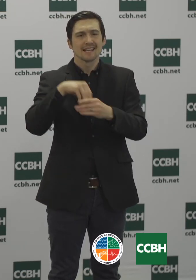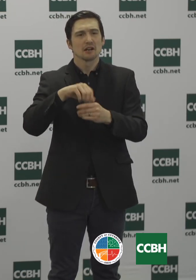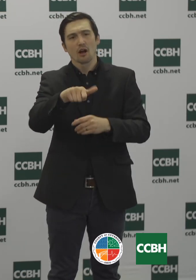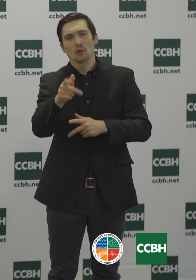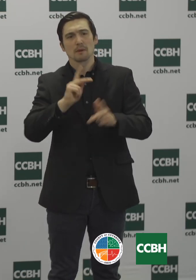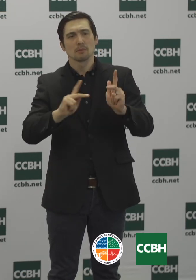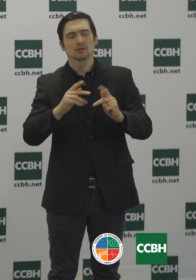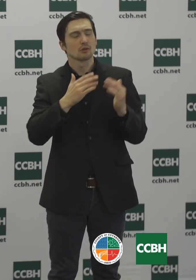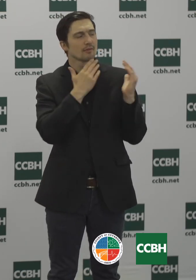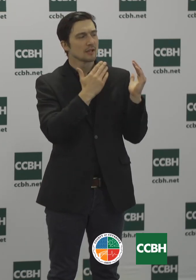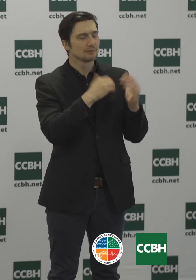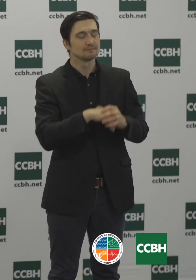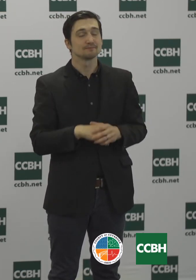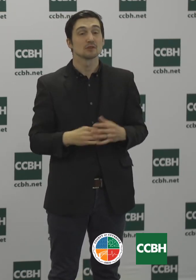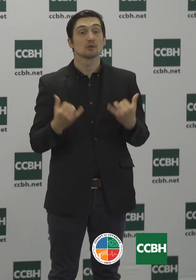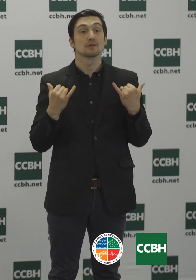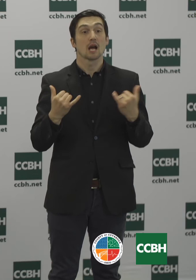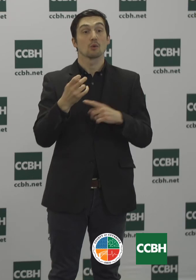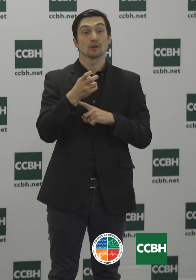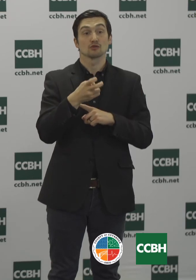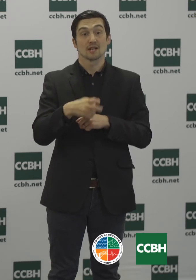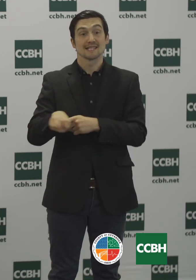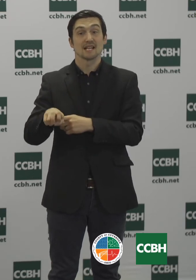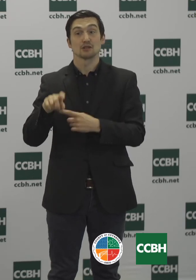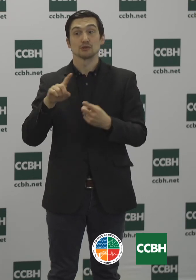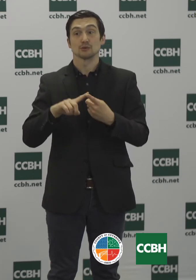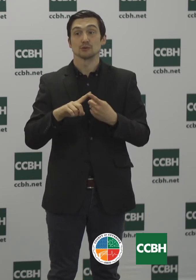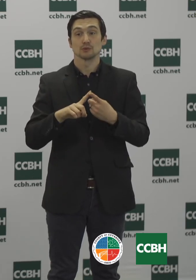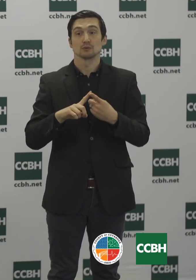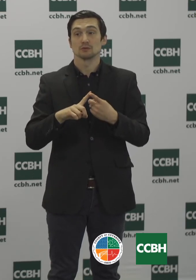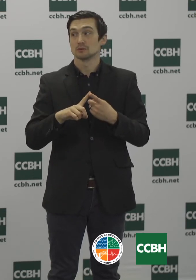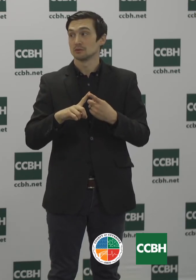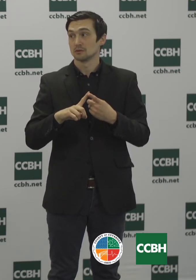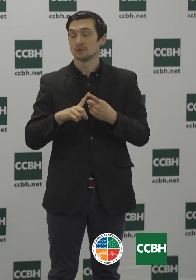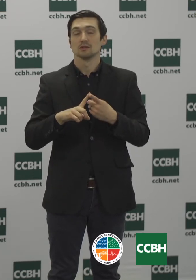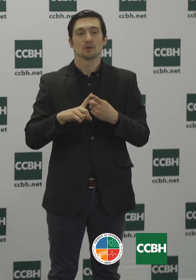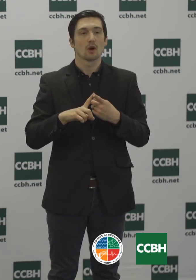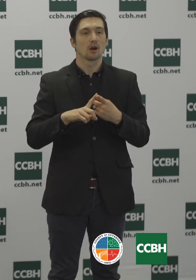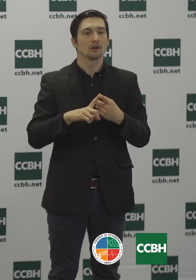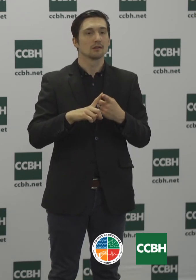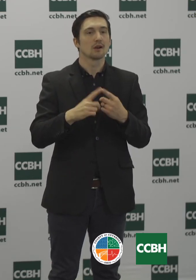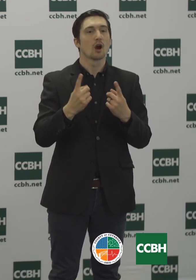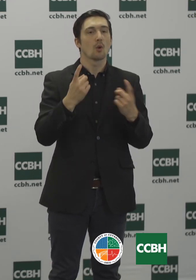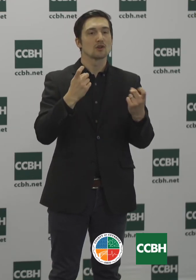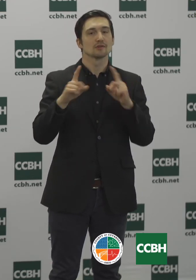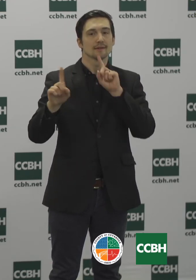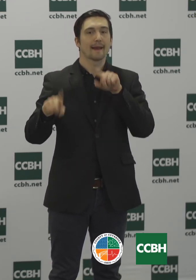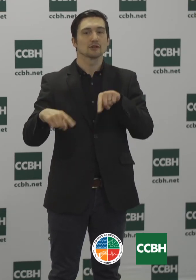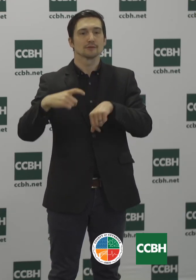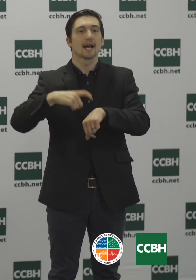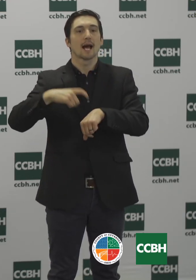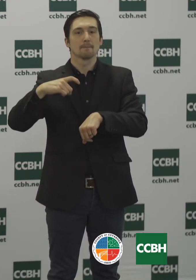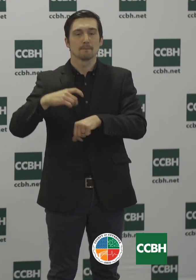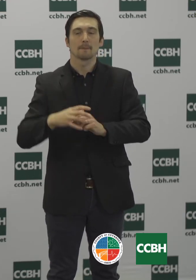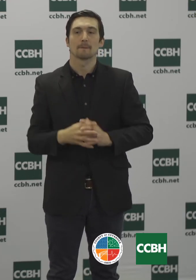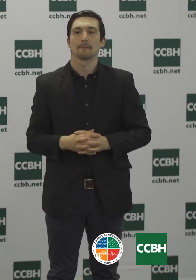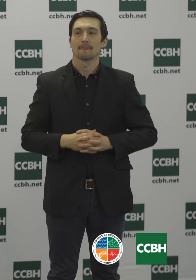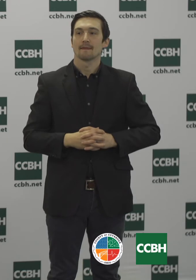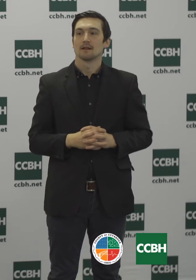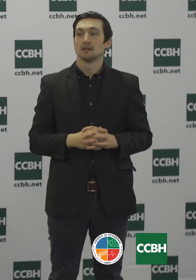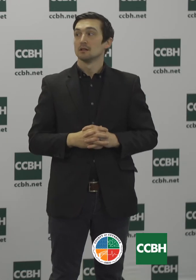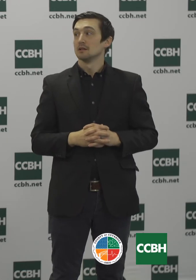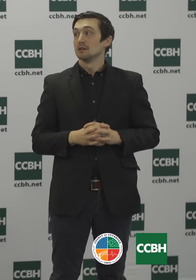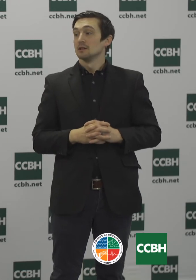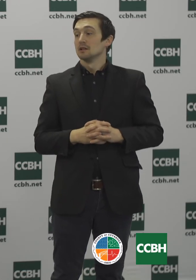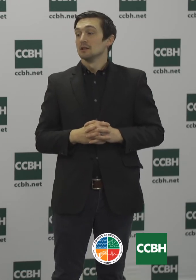you. So with that, we are going to transition to our traditional question and answer phase of the discussion. And I'm going to start off